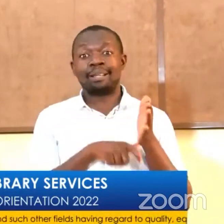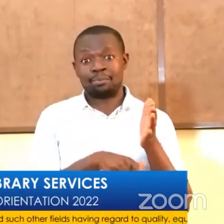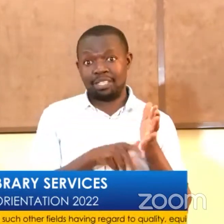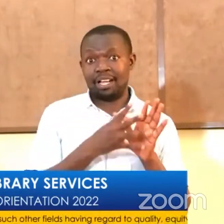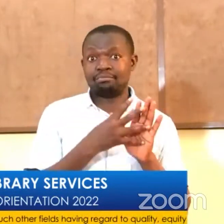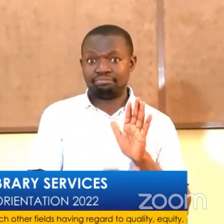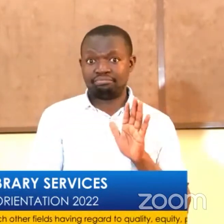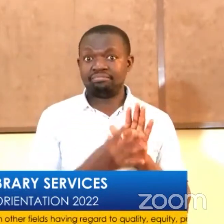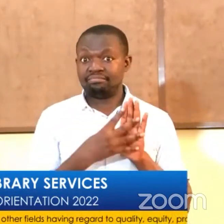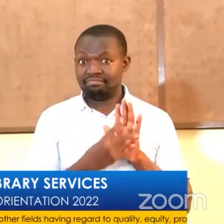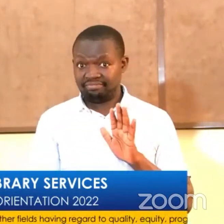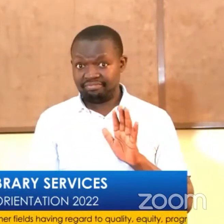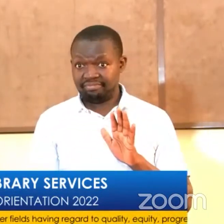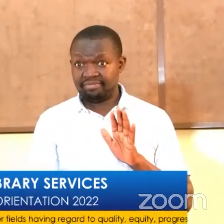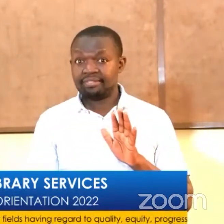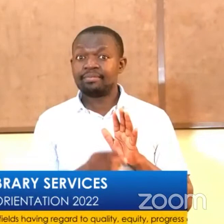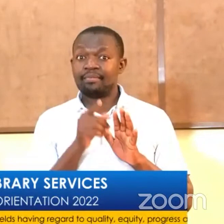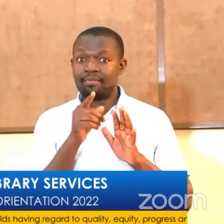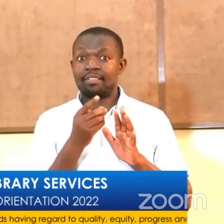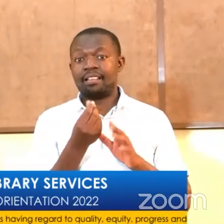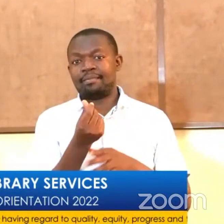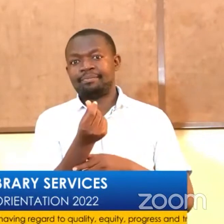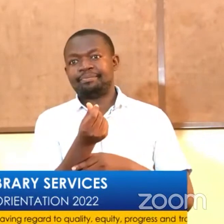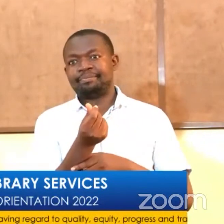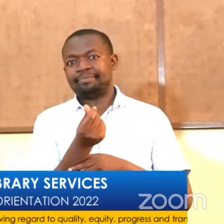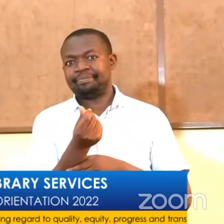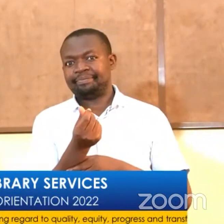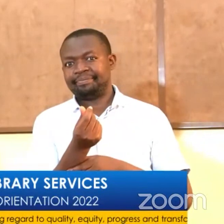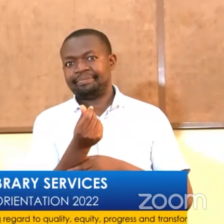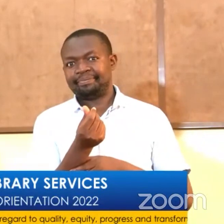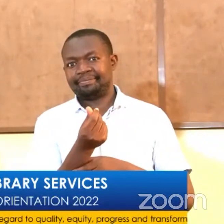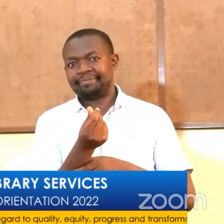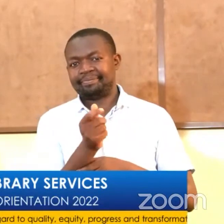textbook. It goes at a fee.